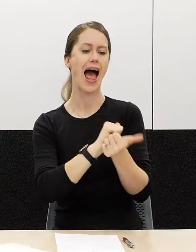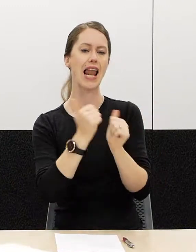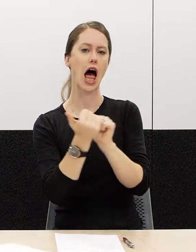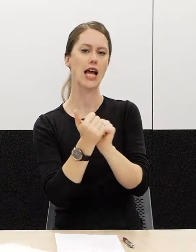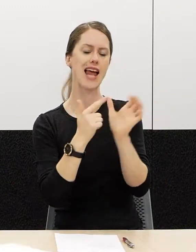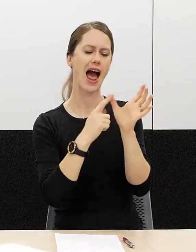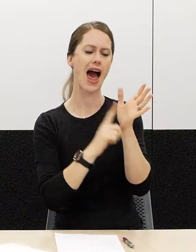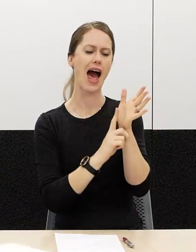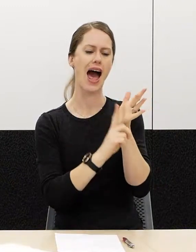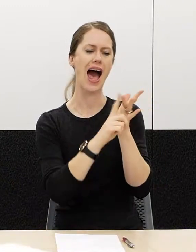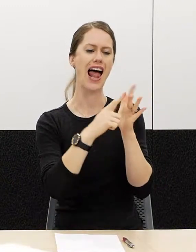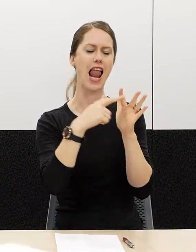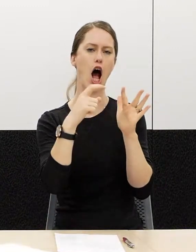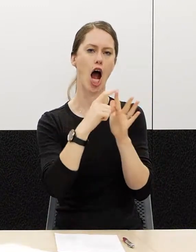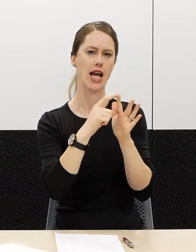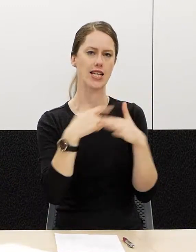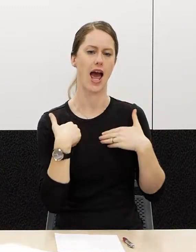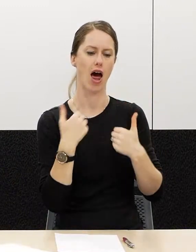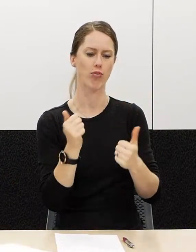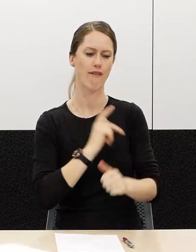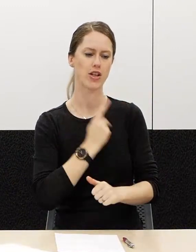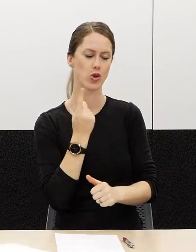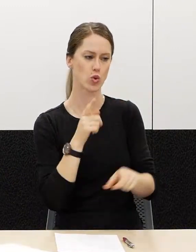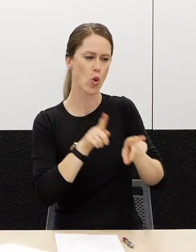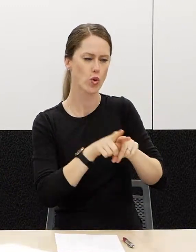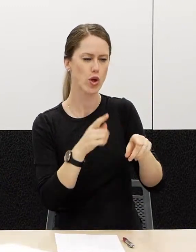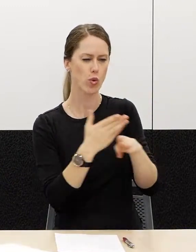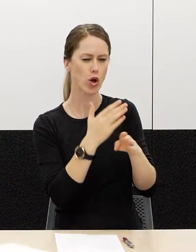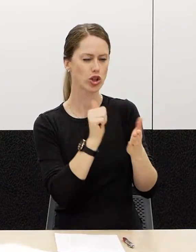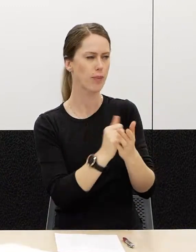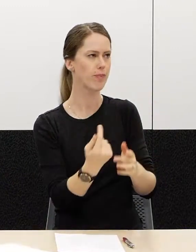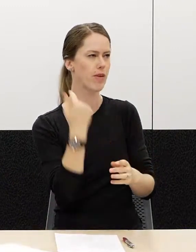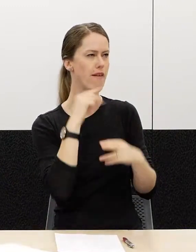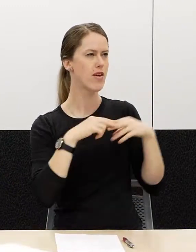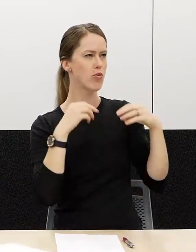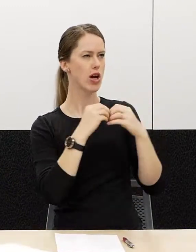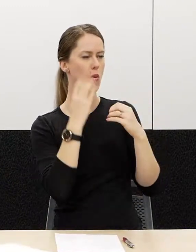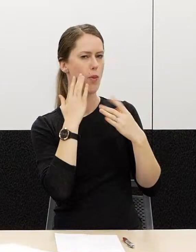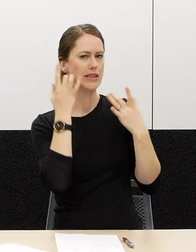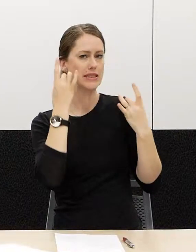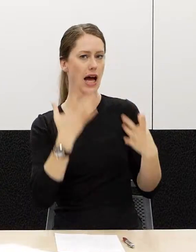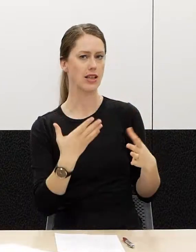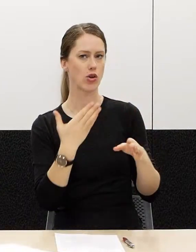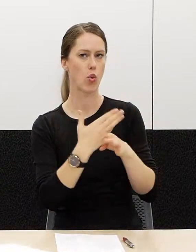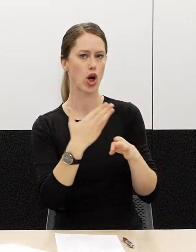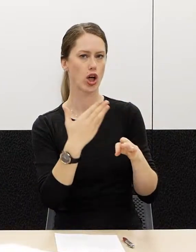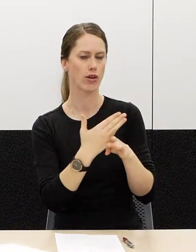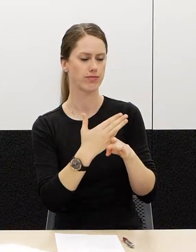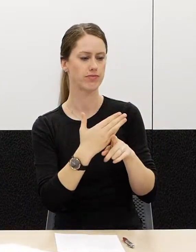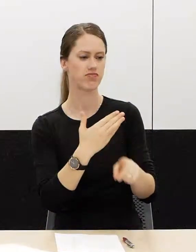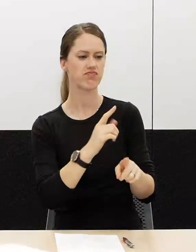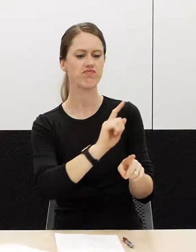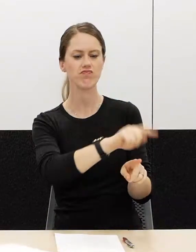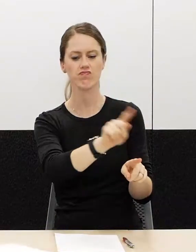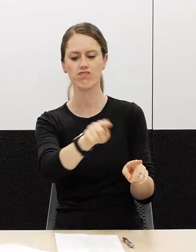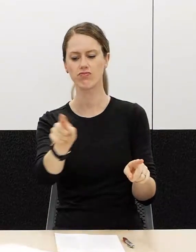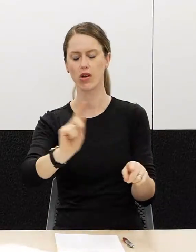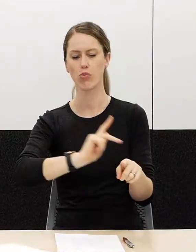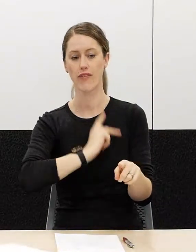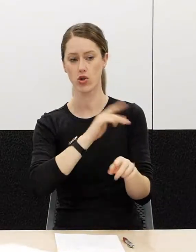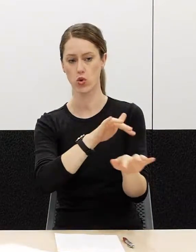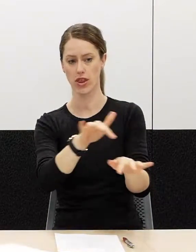professionals, and also at our workshops we held in February when we started this work. There were a number of allied health professionals